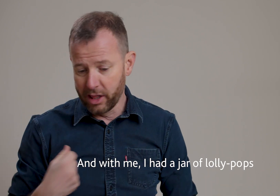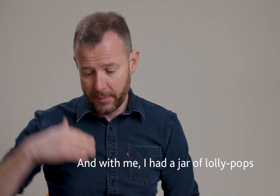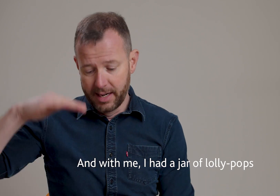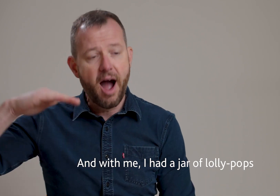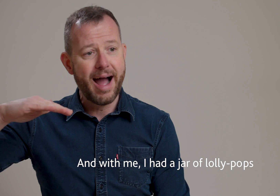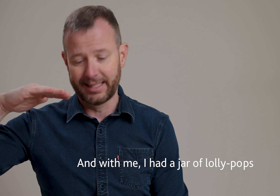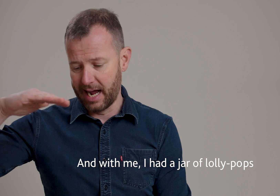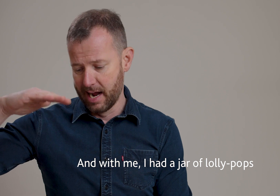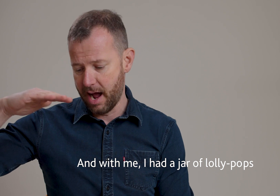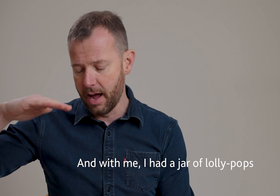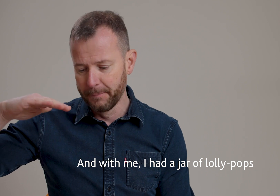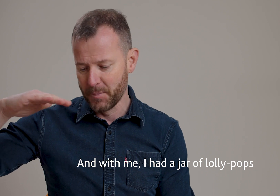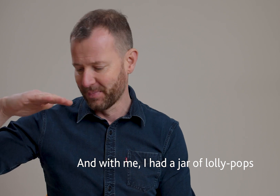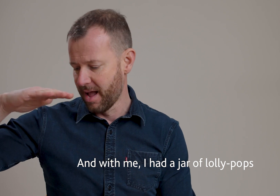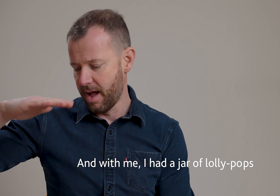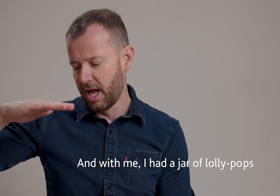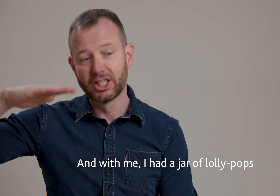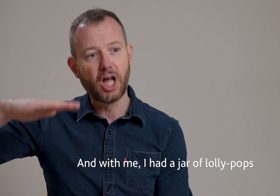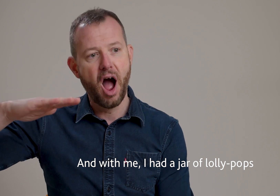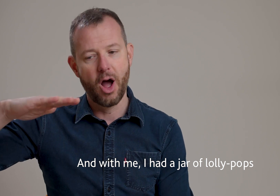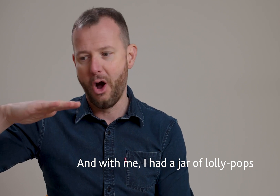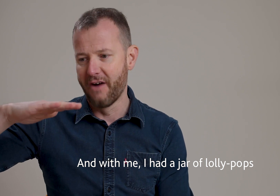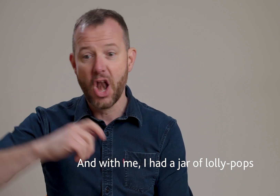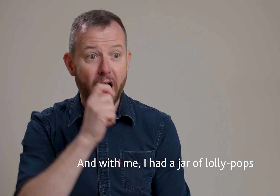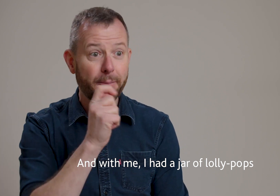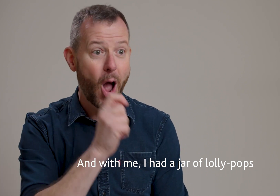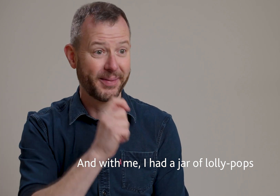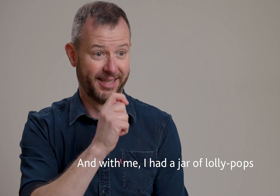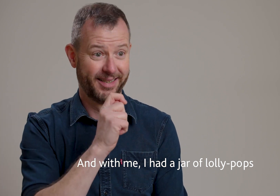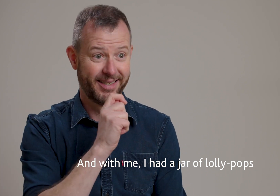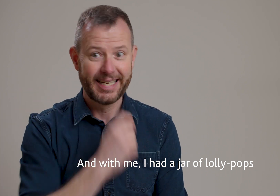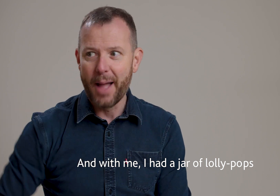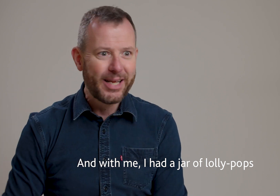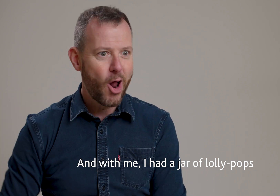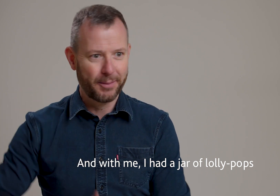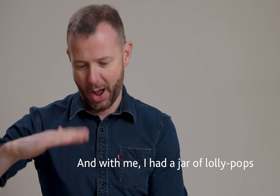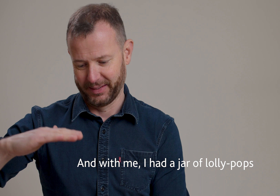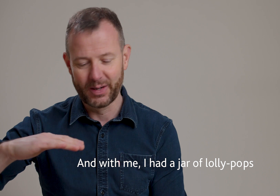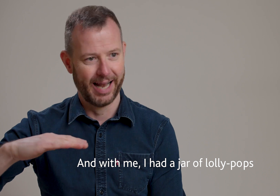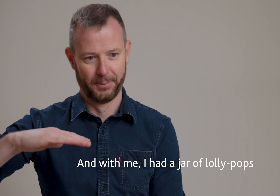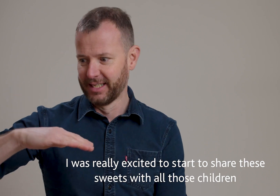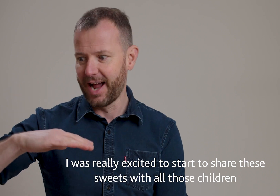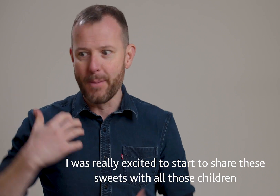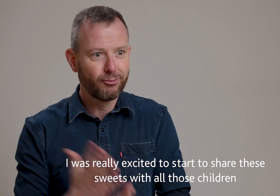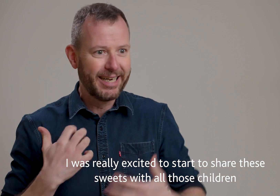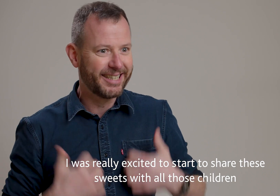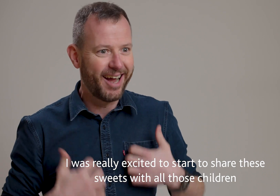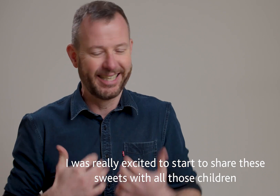me, I had a star or lollipop. None lollipop, okay. So I was really excited